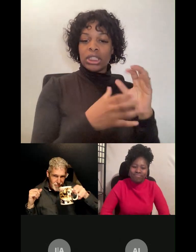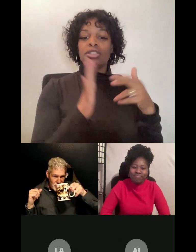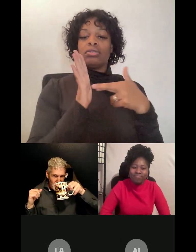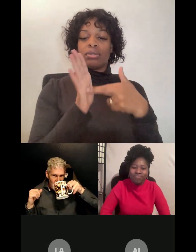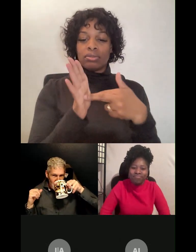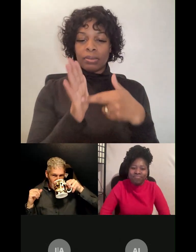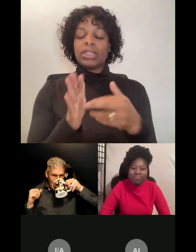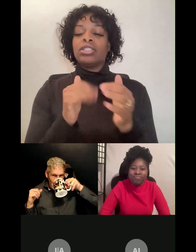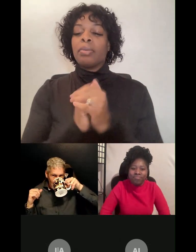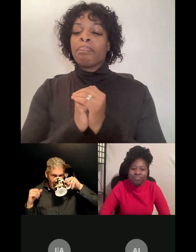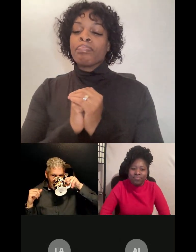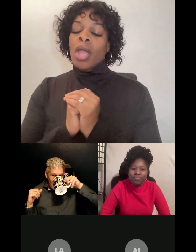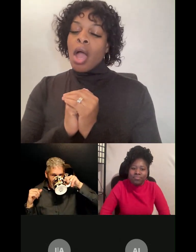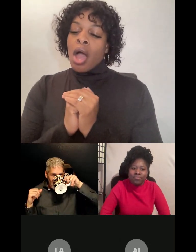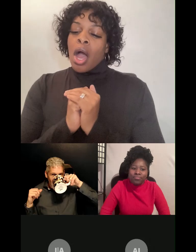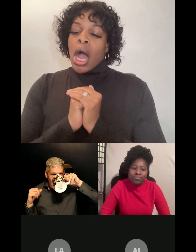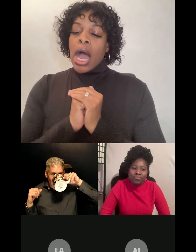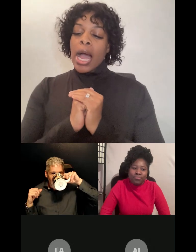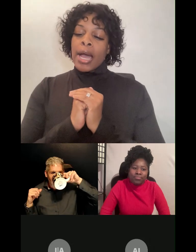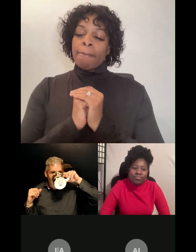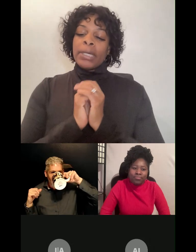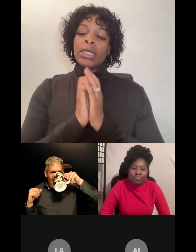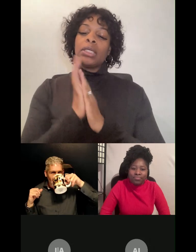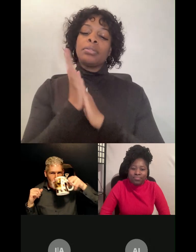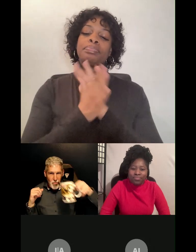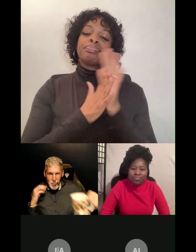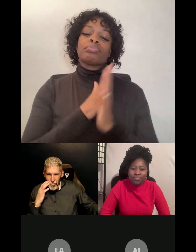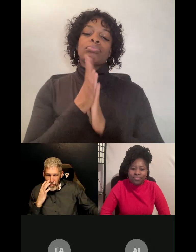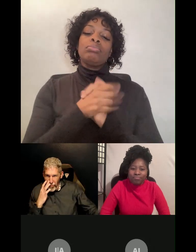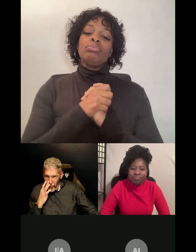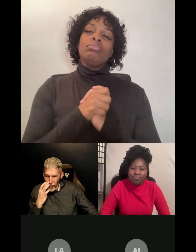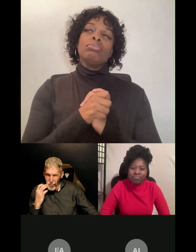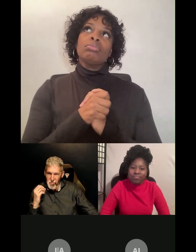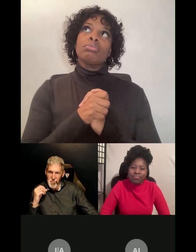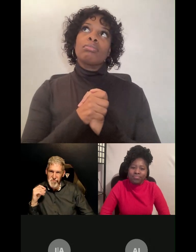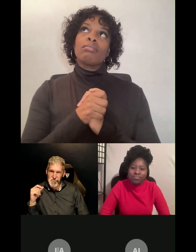see intersectional representation? Um,